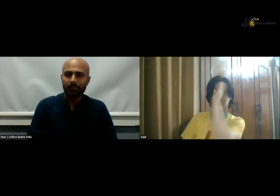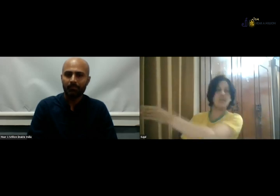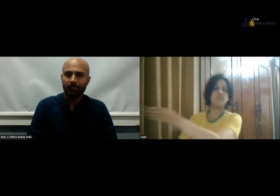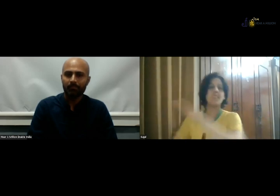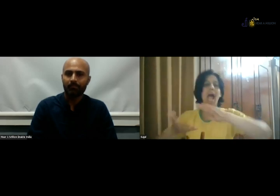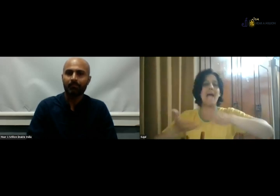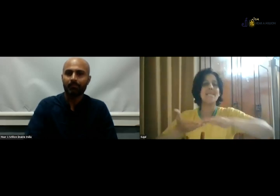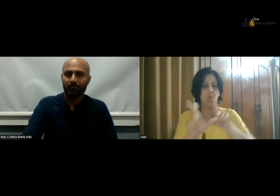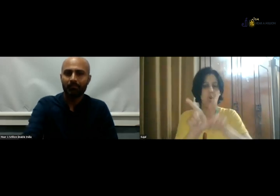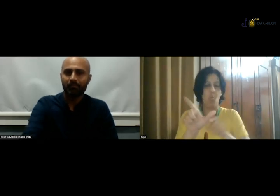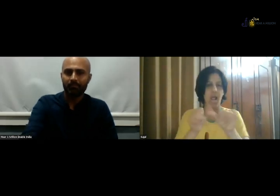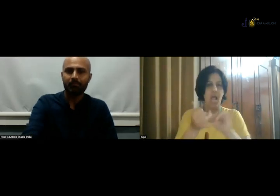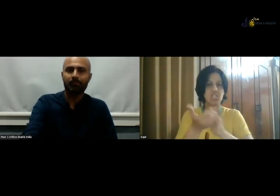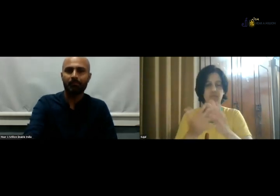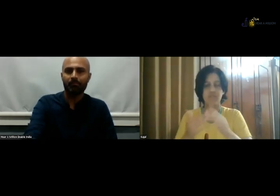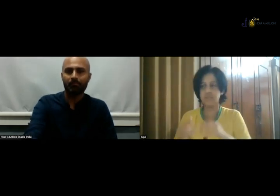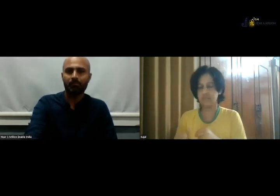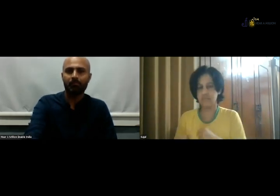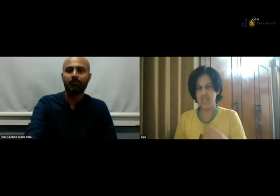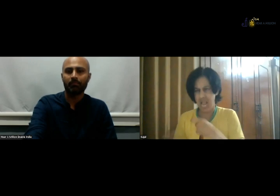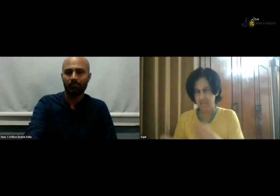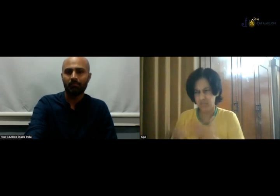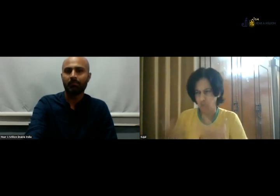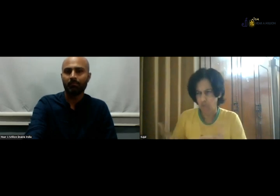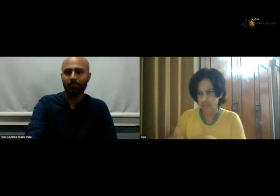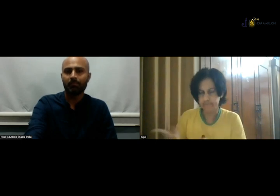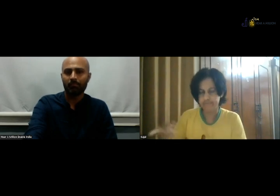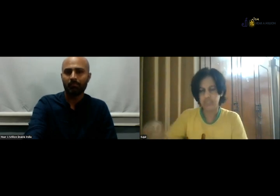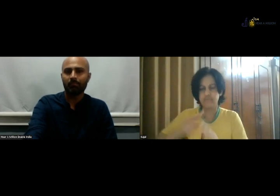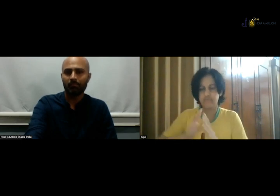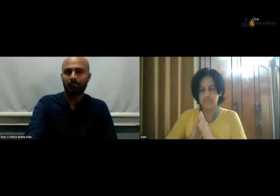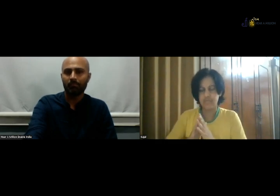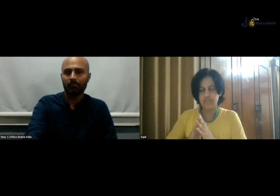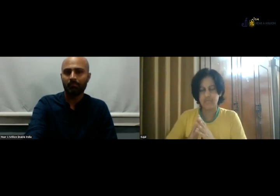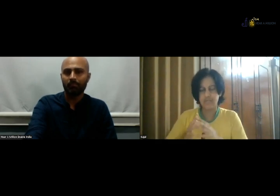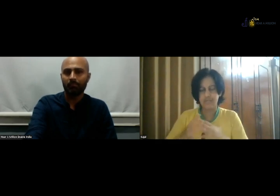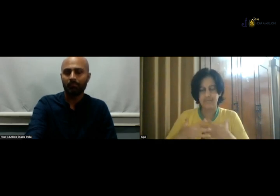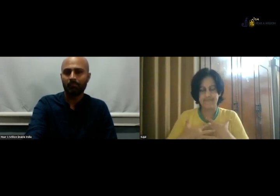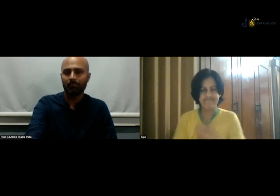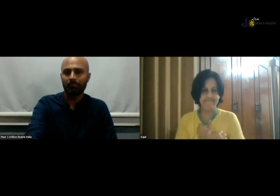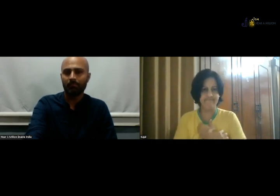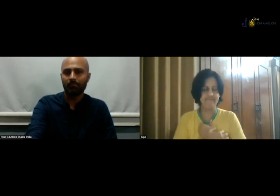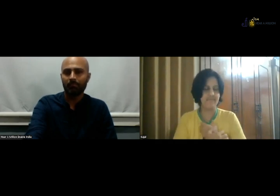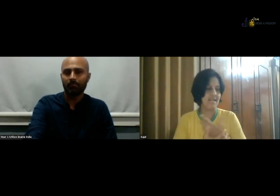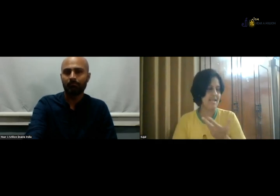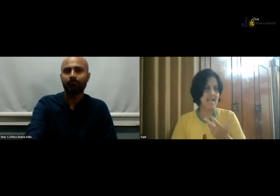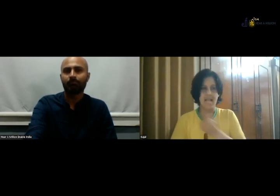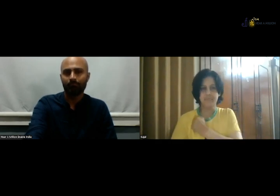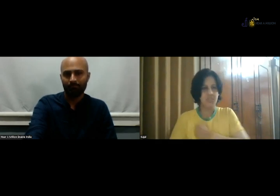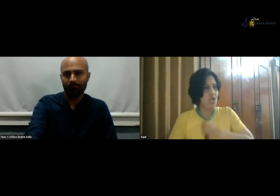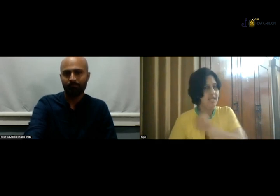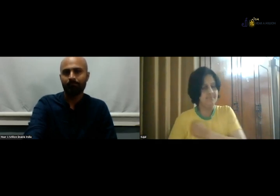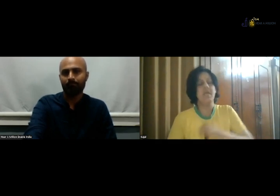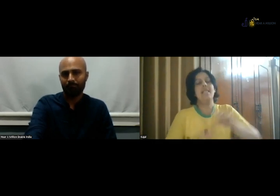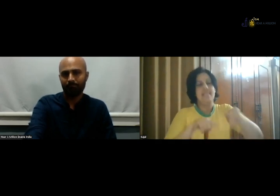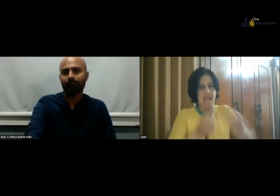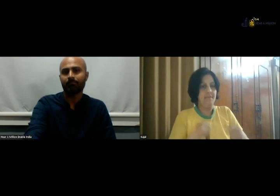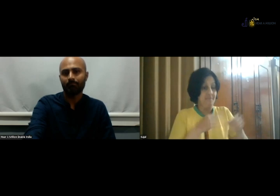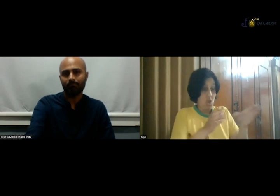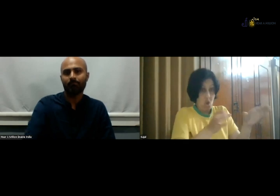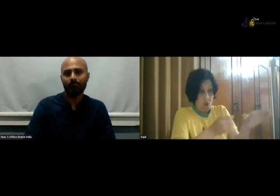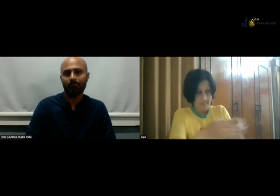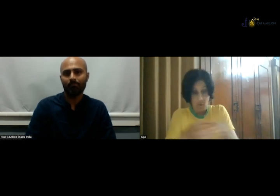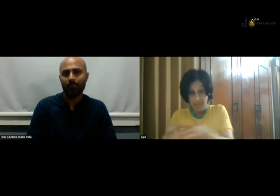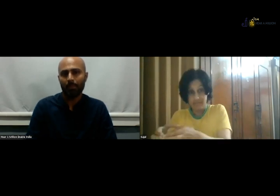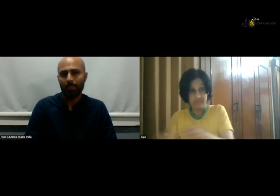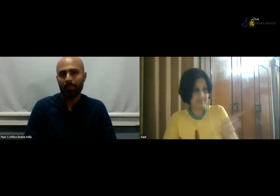were messages. So I just I directly messaged Yashdeep that is Sudamni no more.